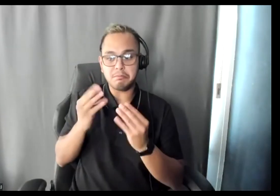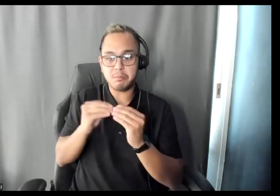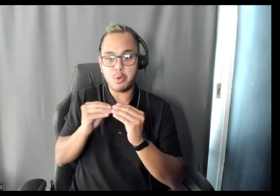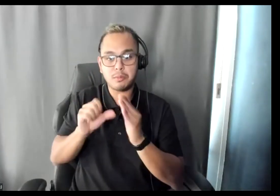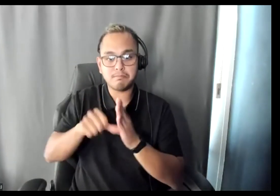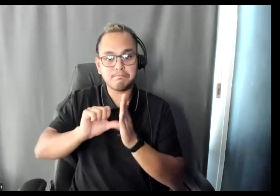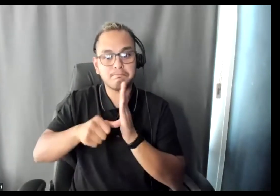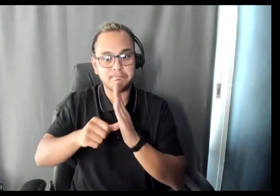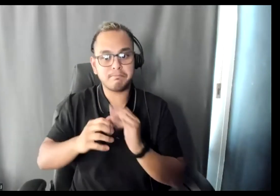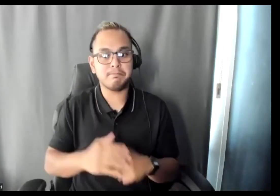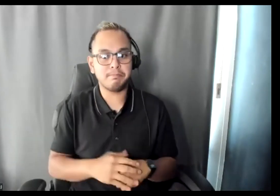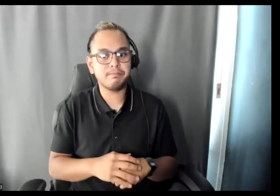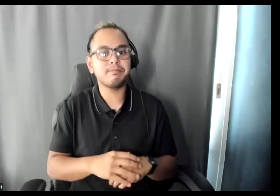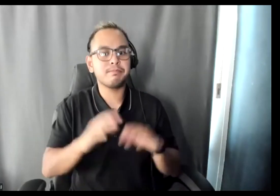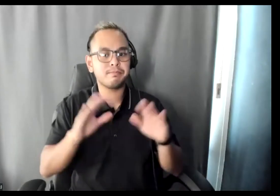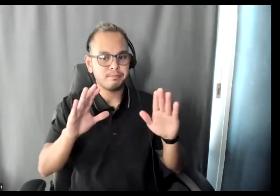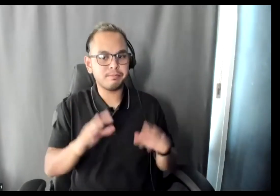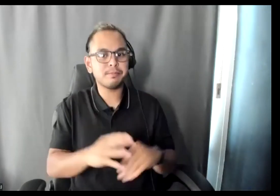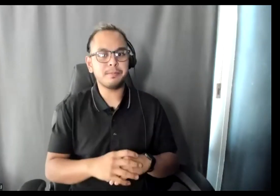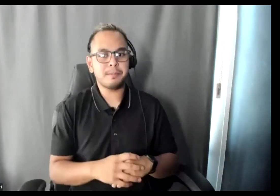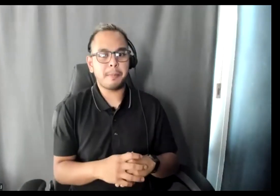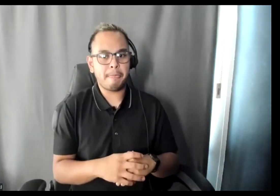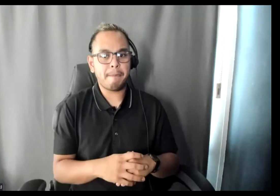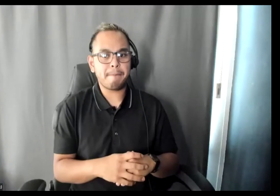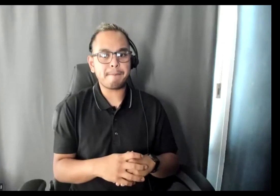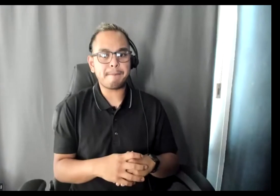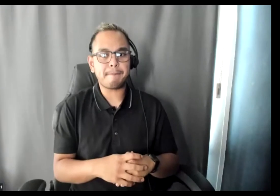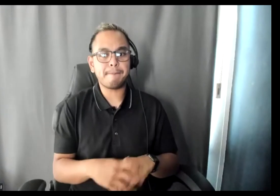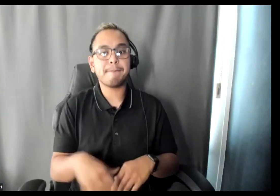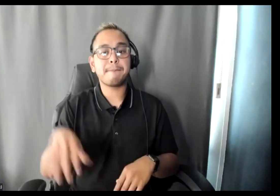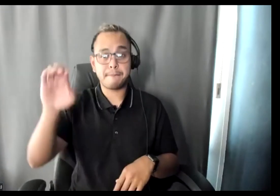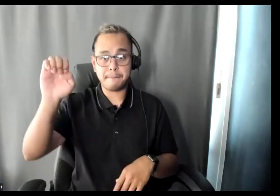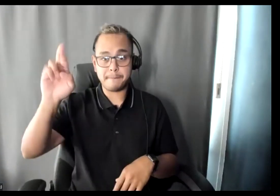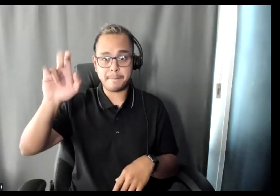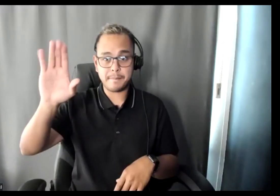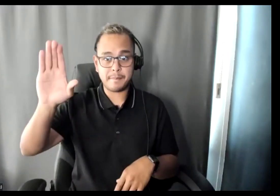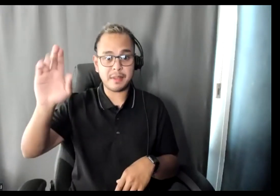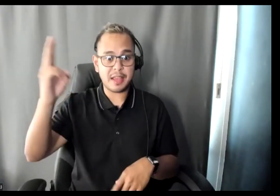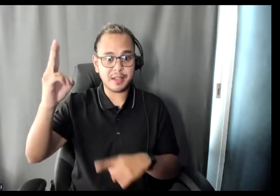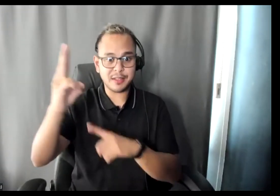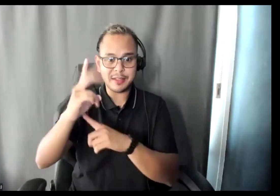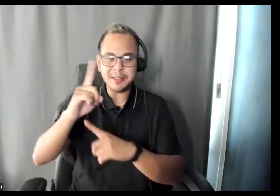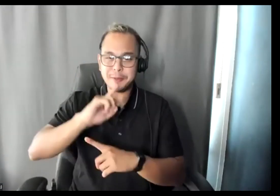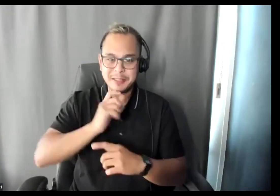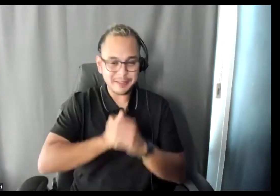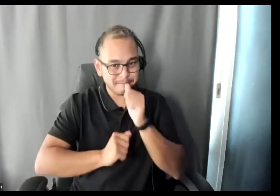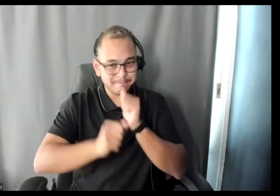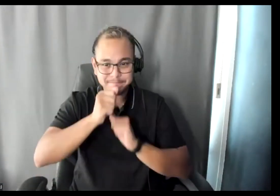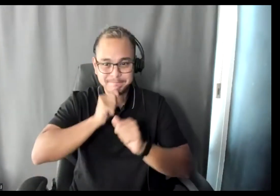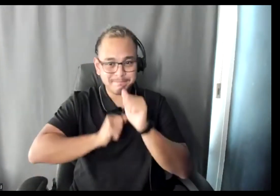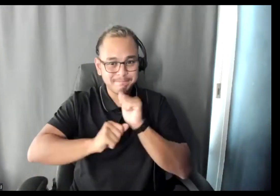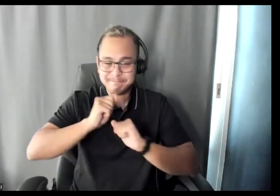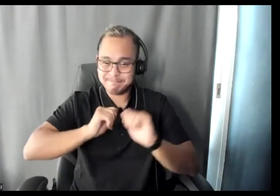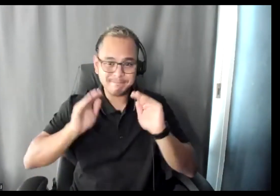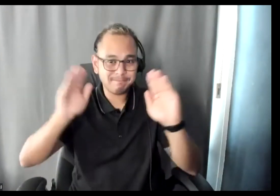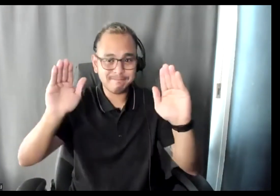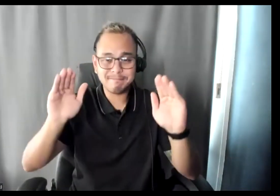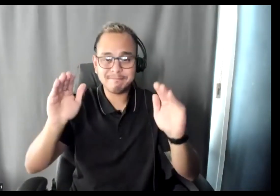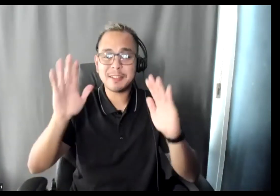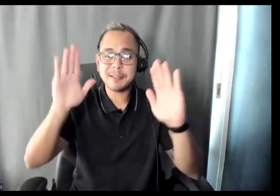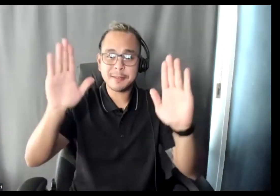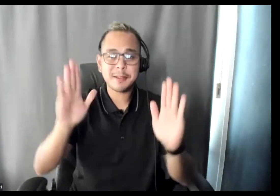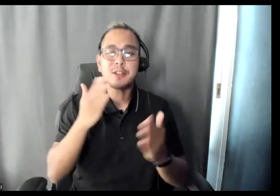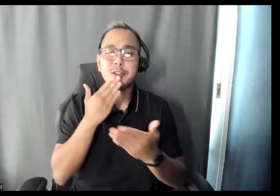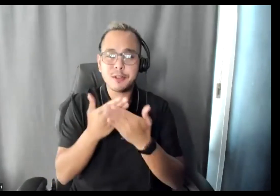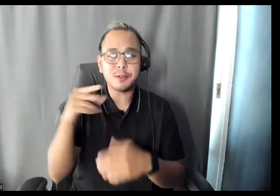Yeah, great. And Eric H. has got a great question for you. He's been raring to get in here, so I want to get him in. He's got a very